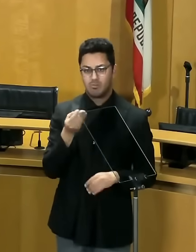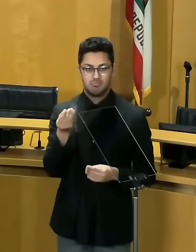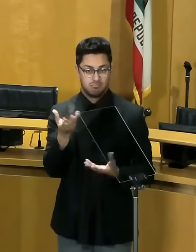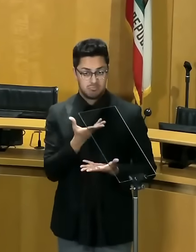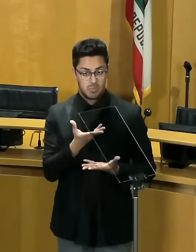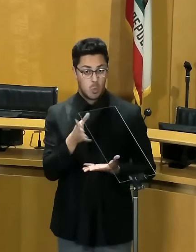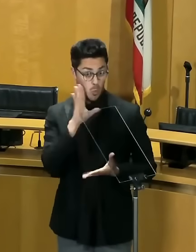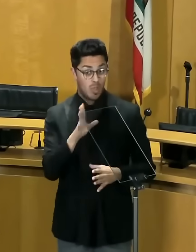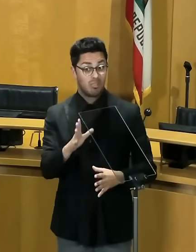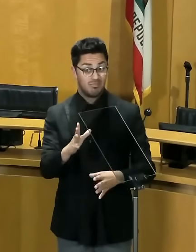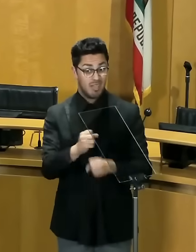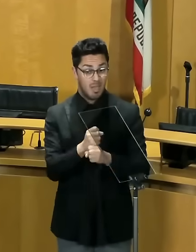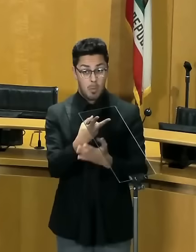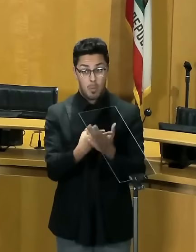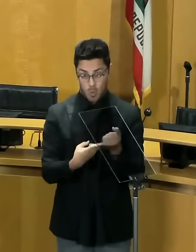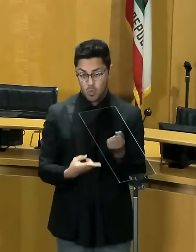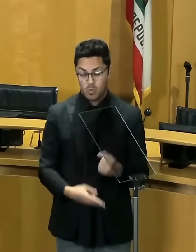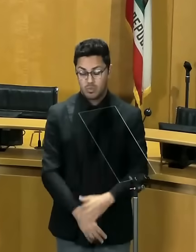both.